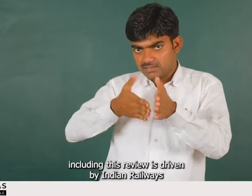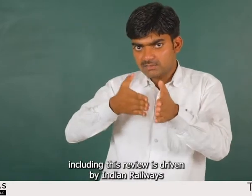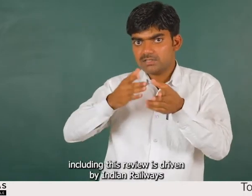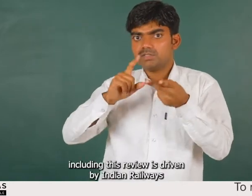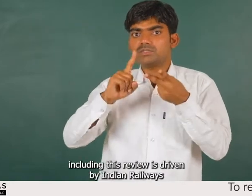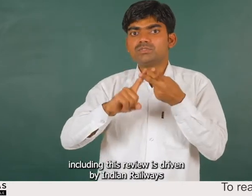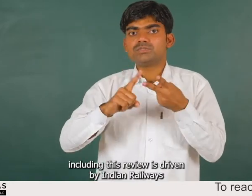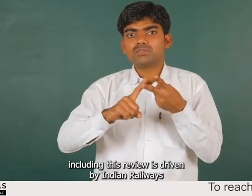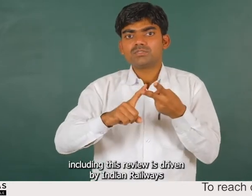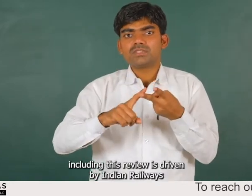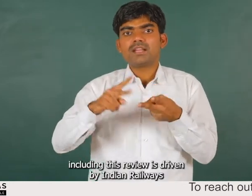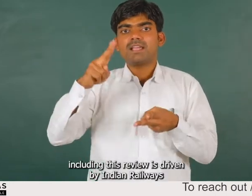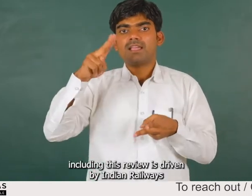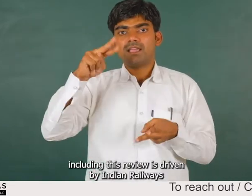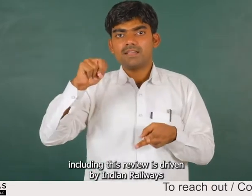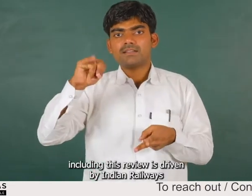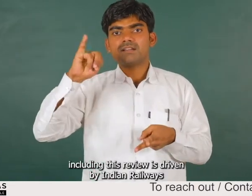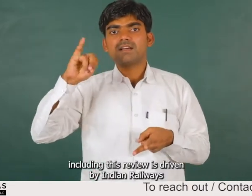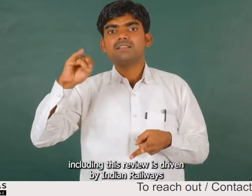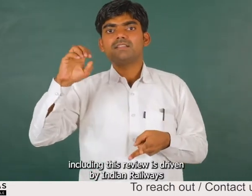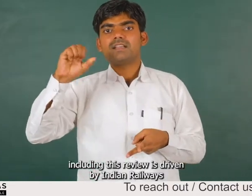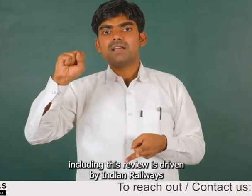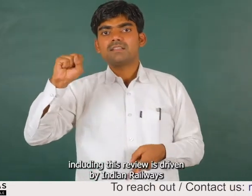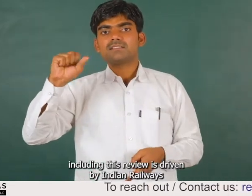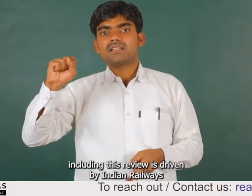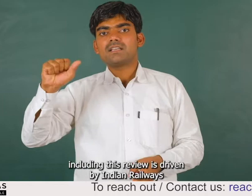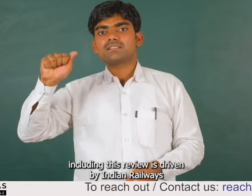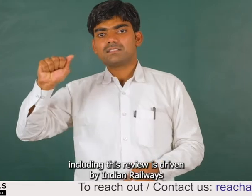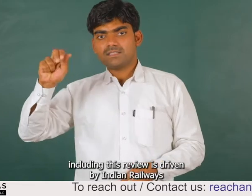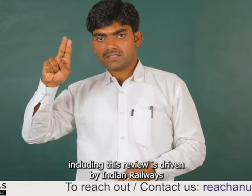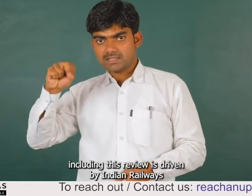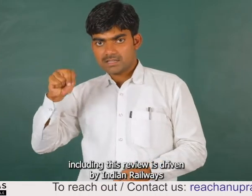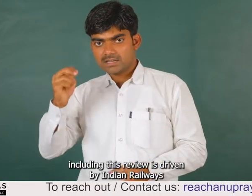disabilities, including this video, is driven by Indian